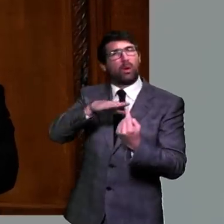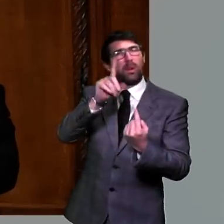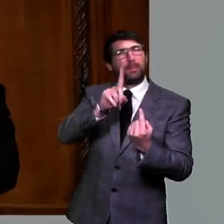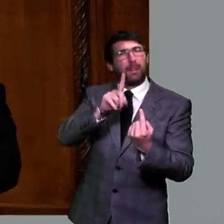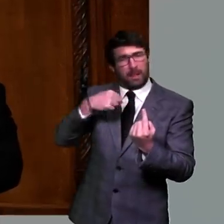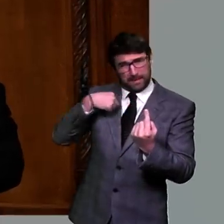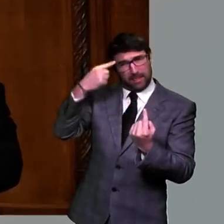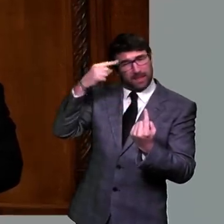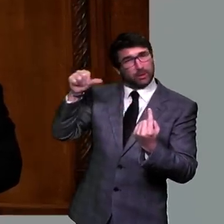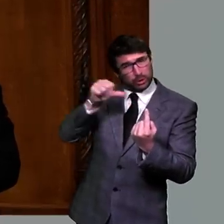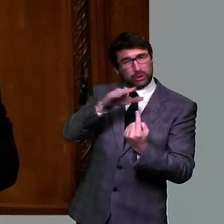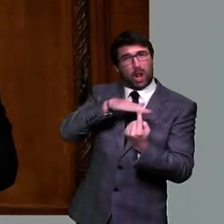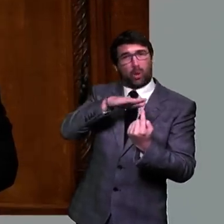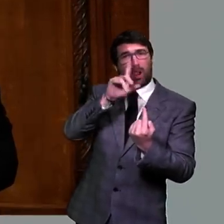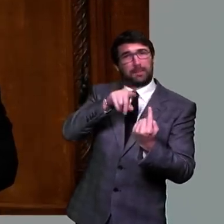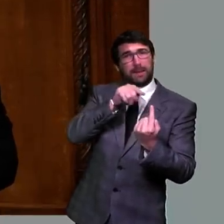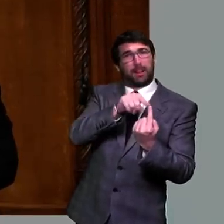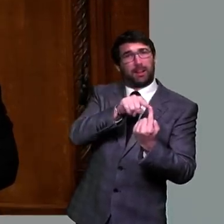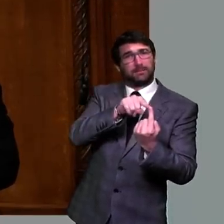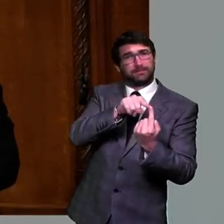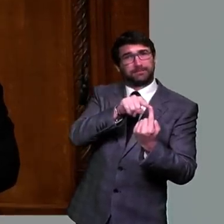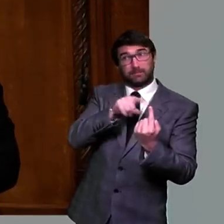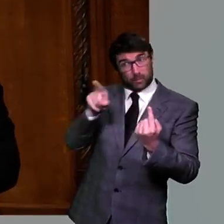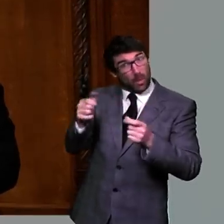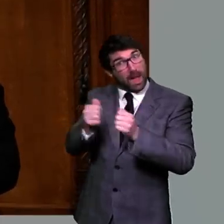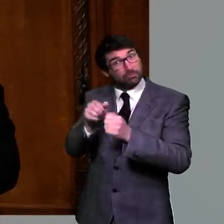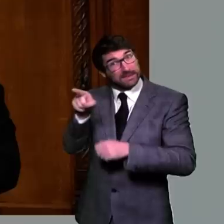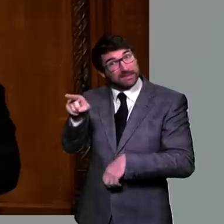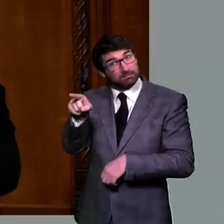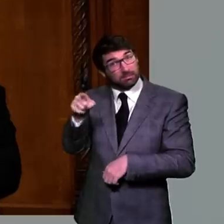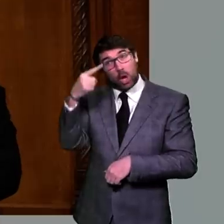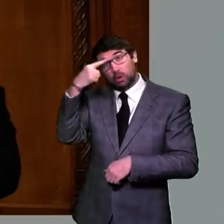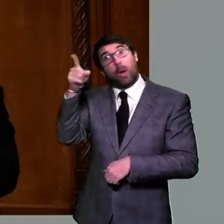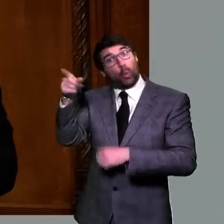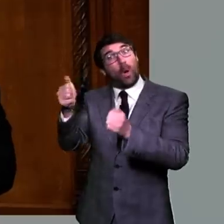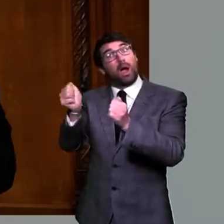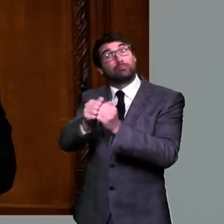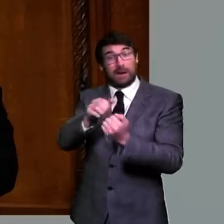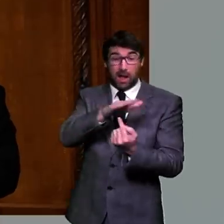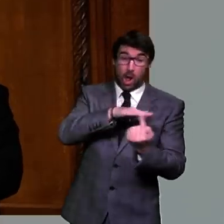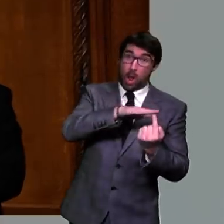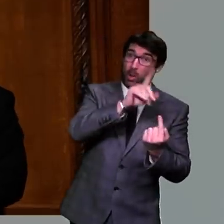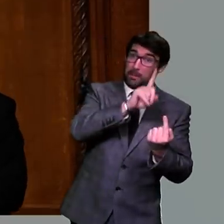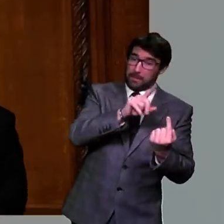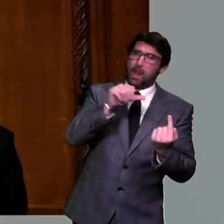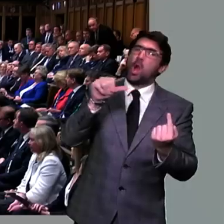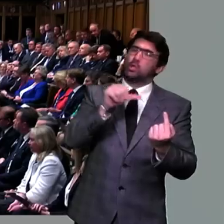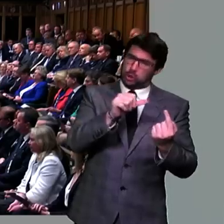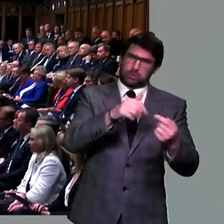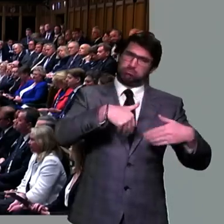the top-down approach to housing targets and reduce or preferably remove the powers of the planning